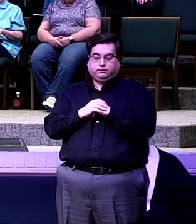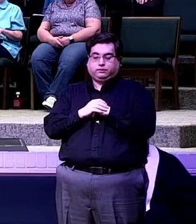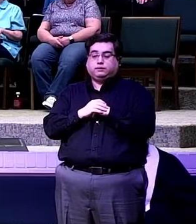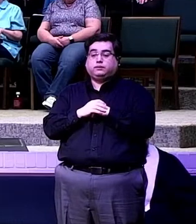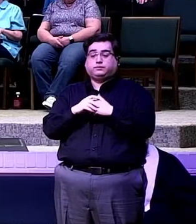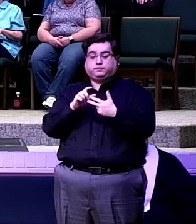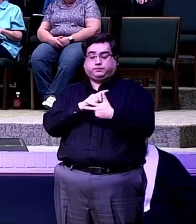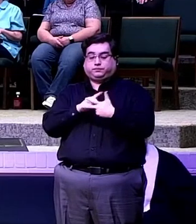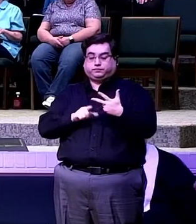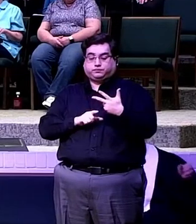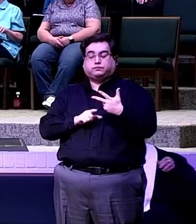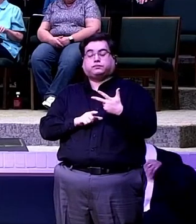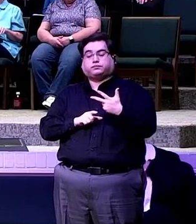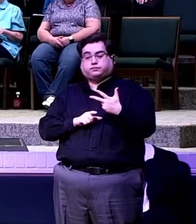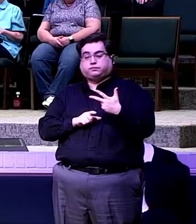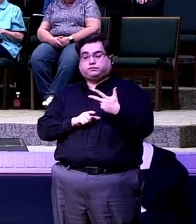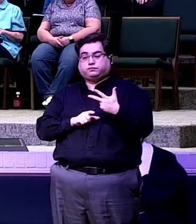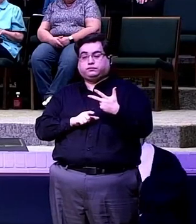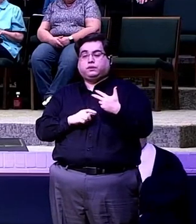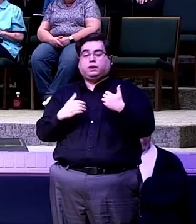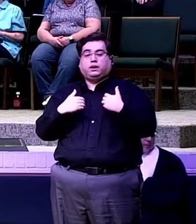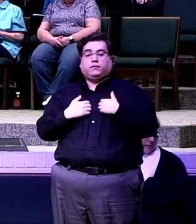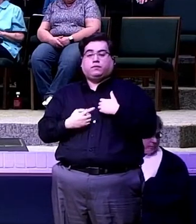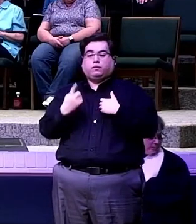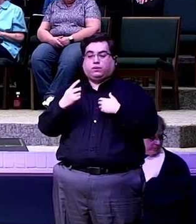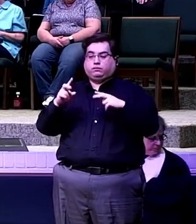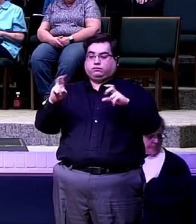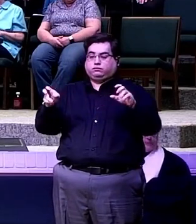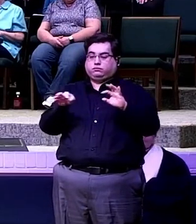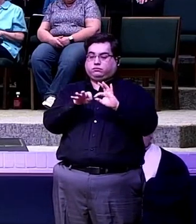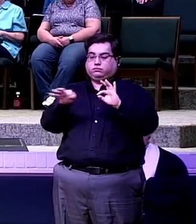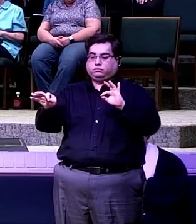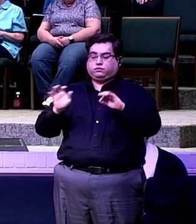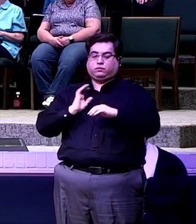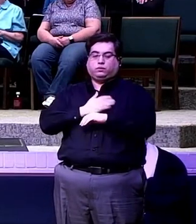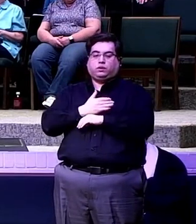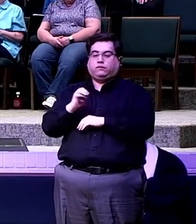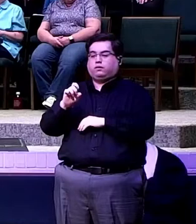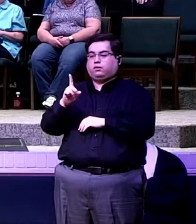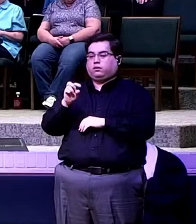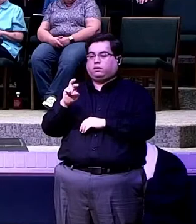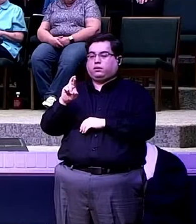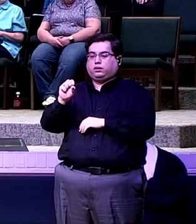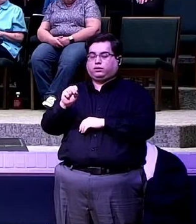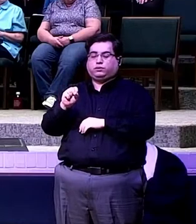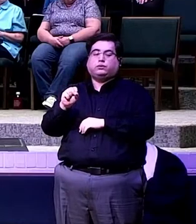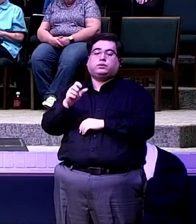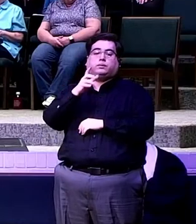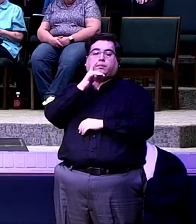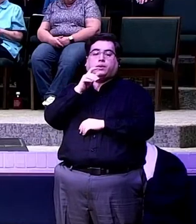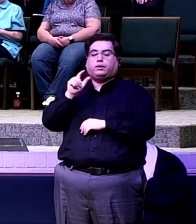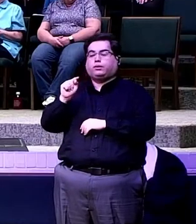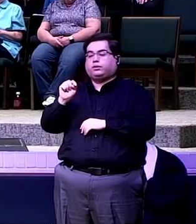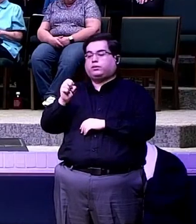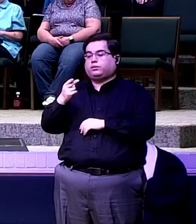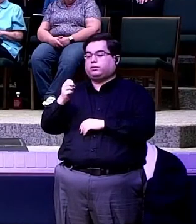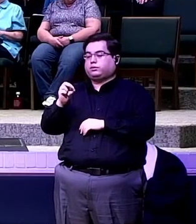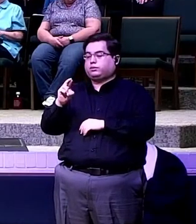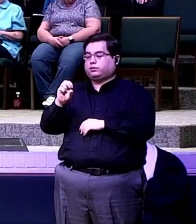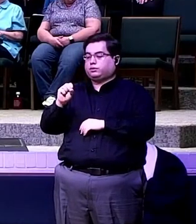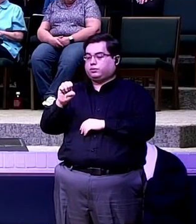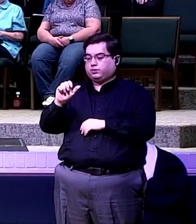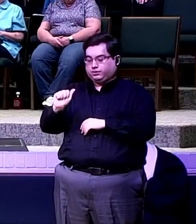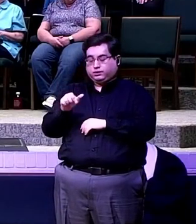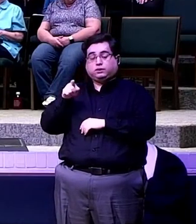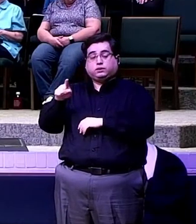Hear these words from one of our elders, Mother Teresa, as she reflected on working towards